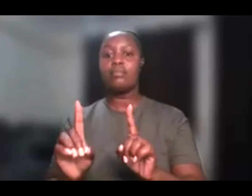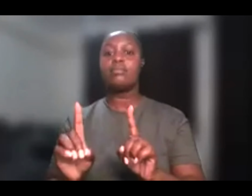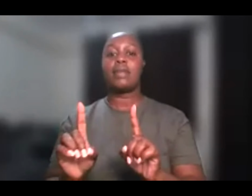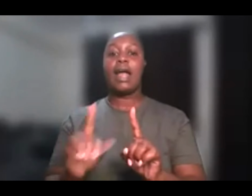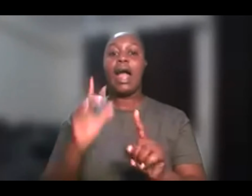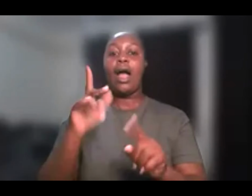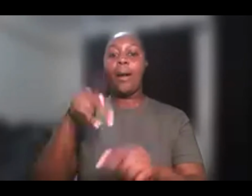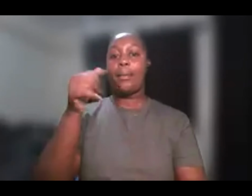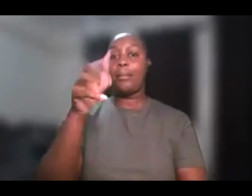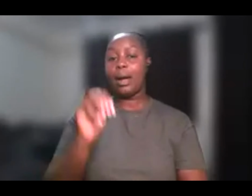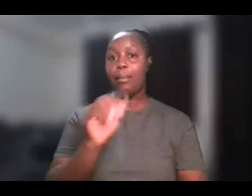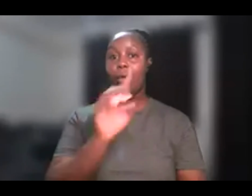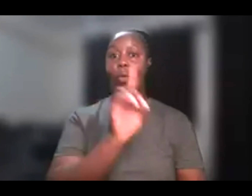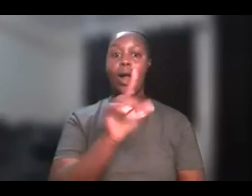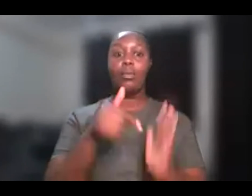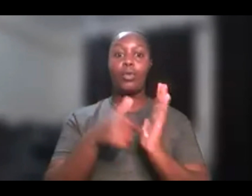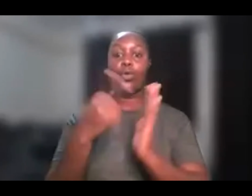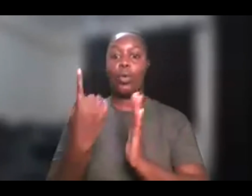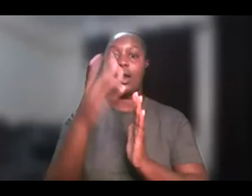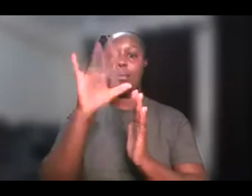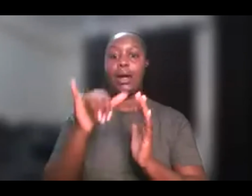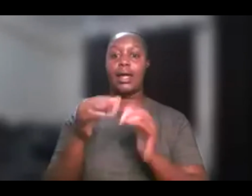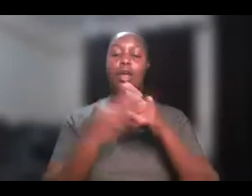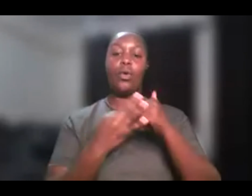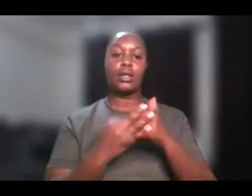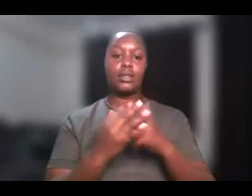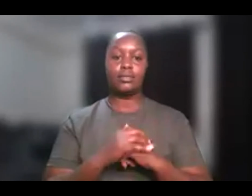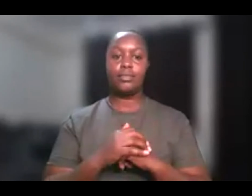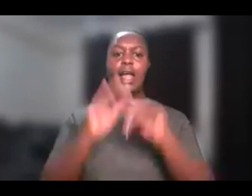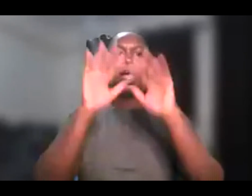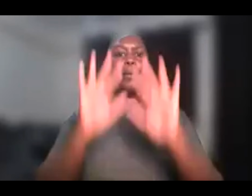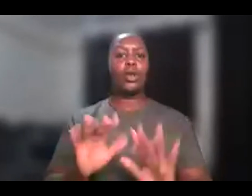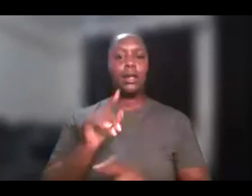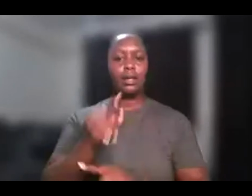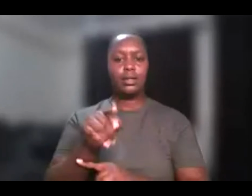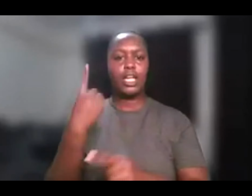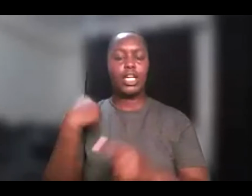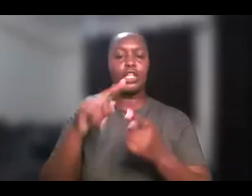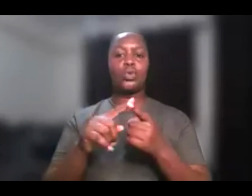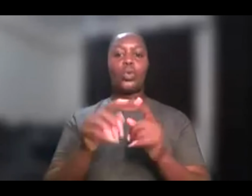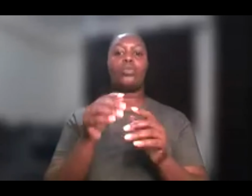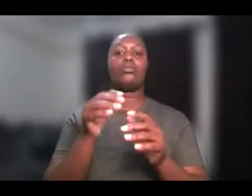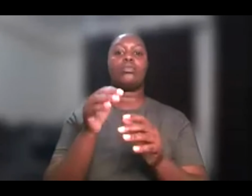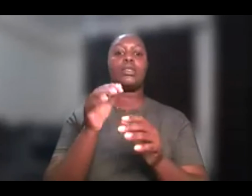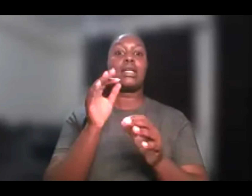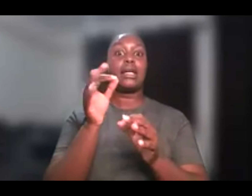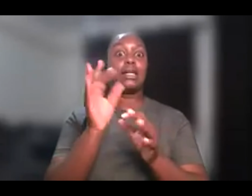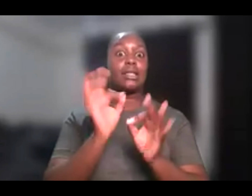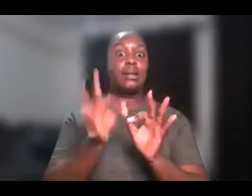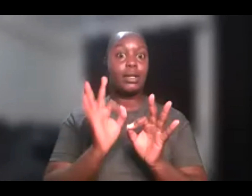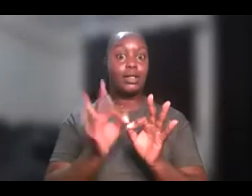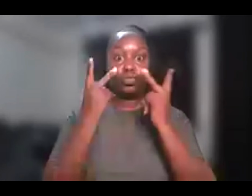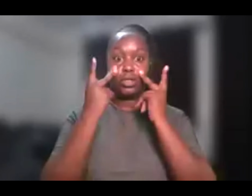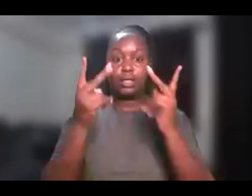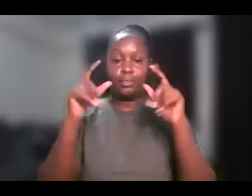A key component of our product is Translate. You can see on my screen the smart glasses. So we've integrated into Meta Glass. We have